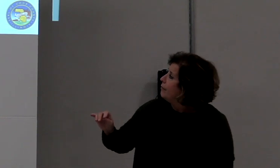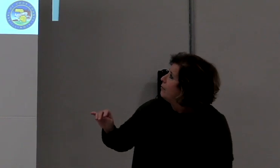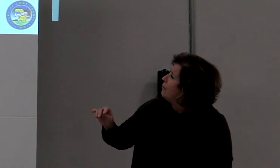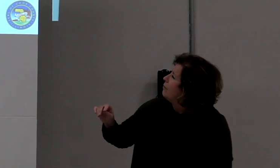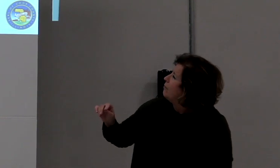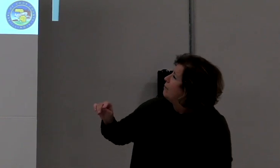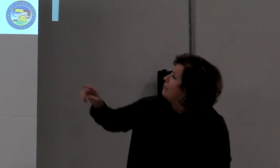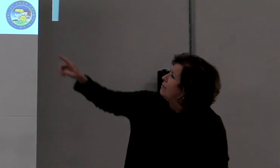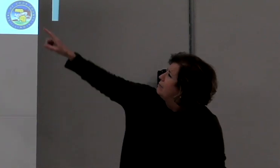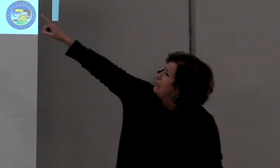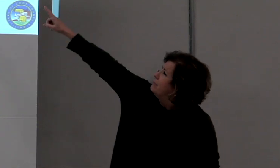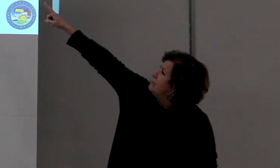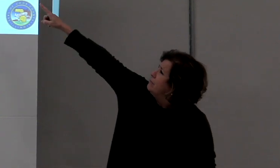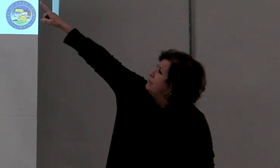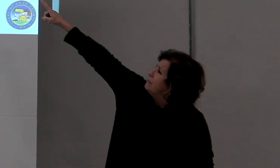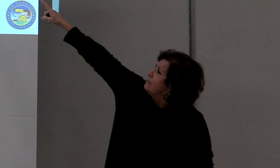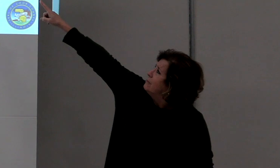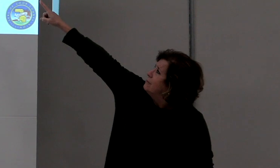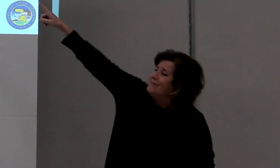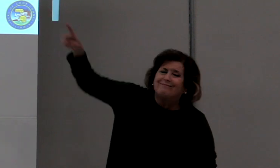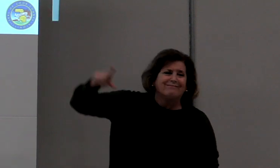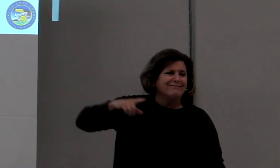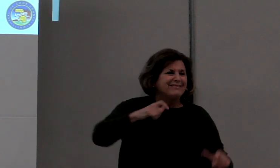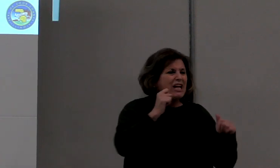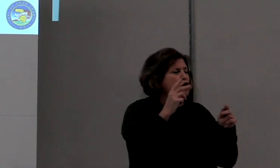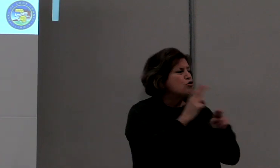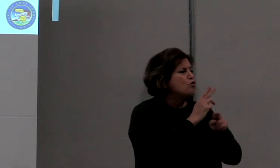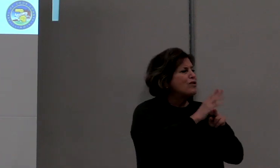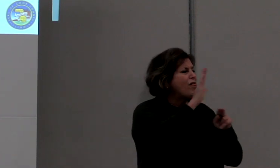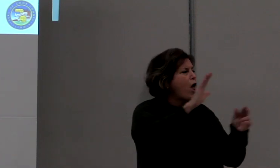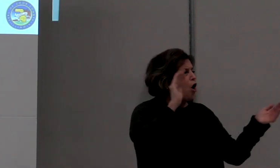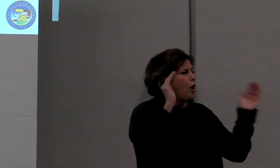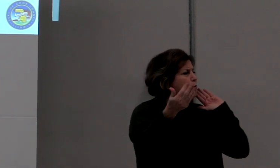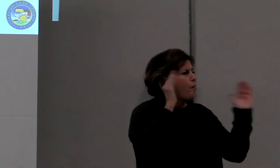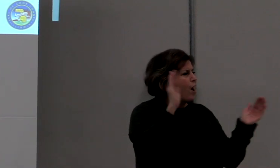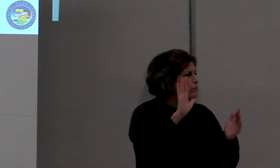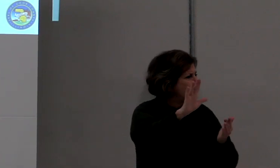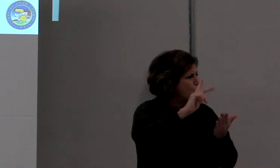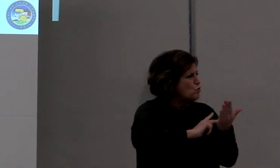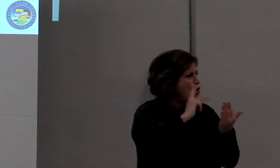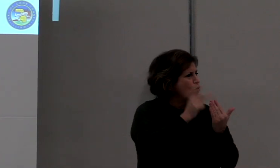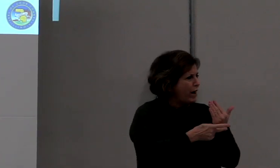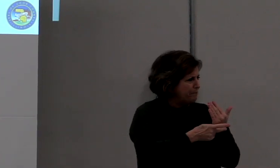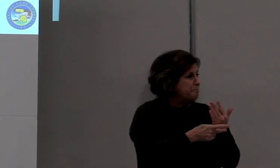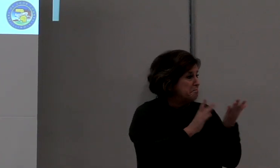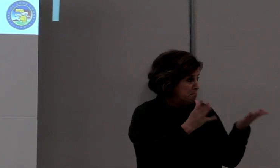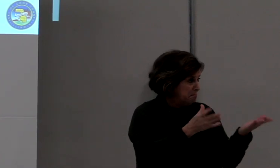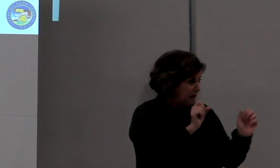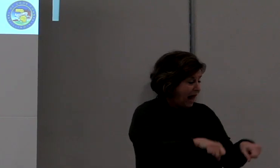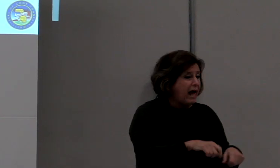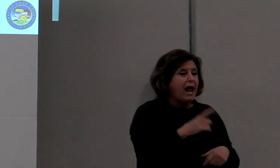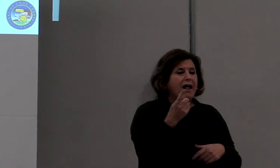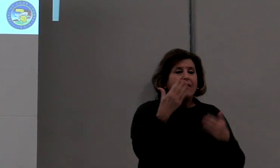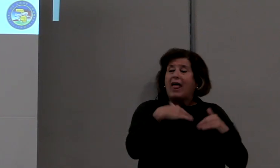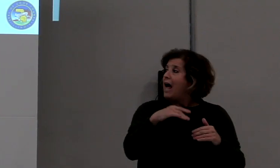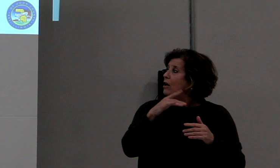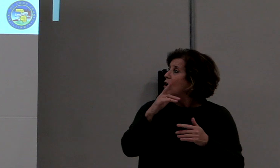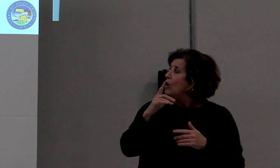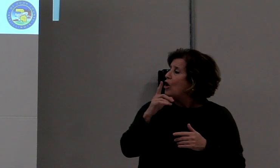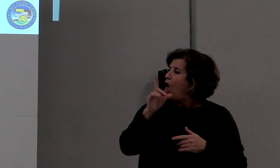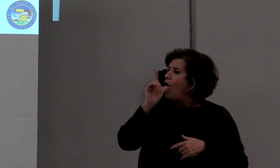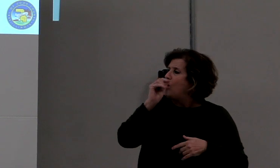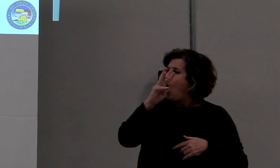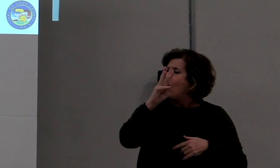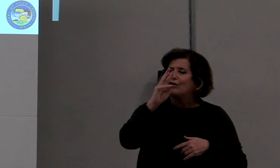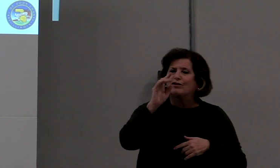drop-down menu, so you can use their comparable program as well. And then Assessor Lawson here will have